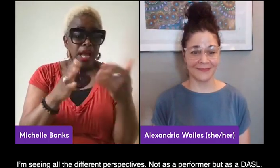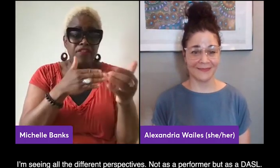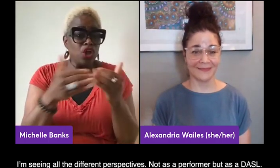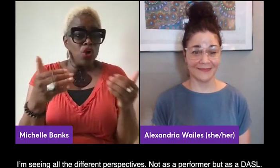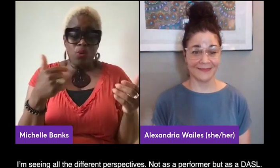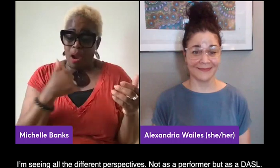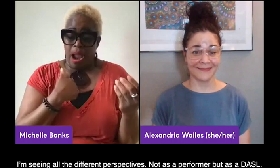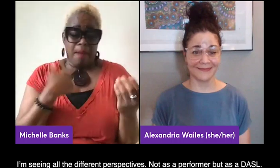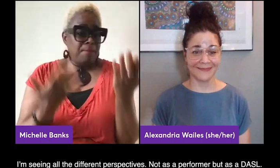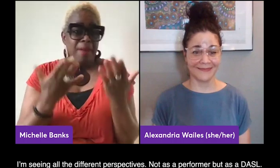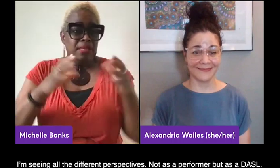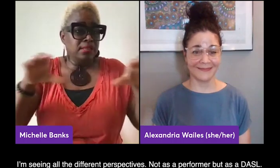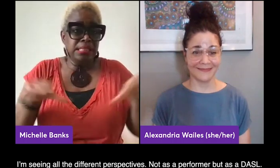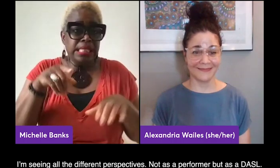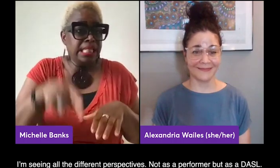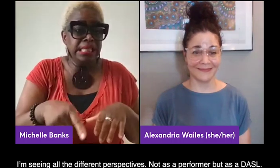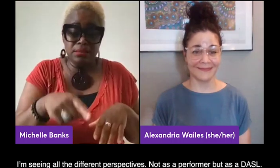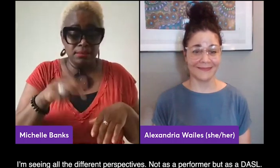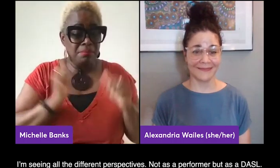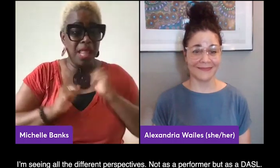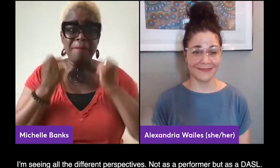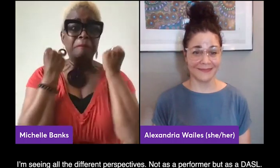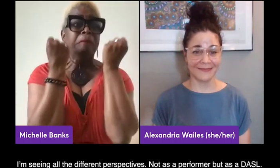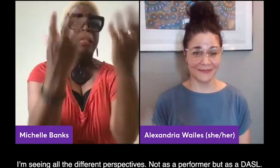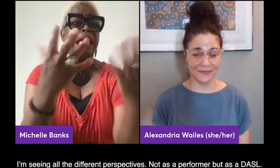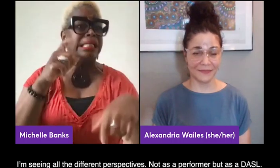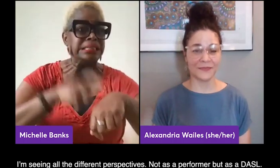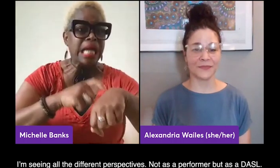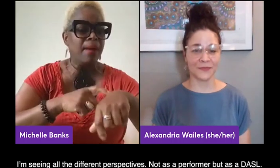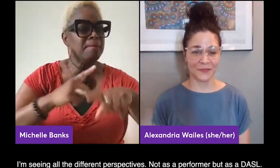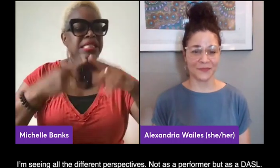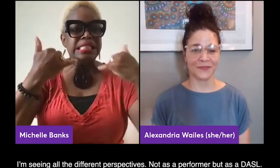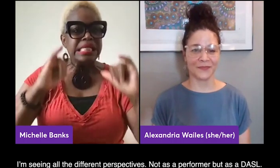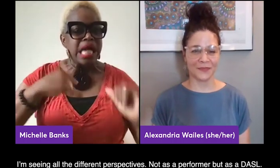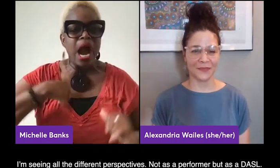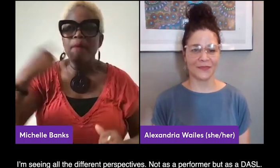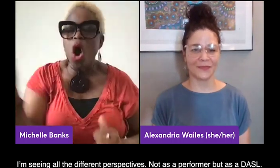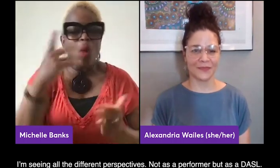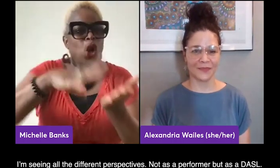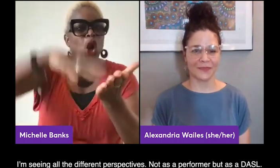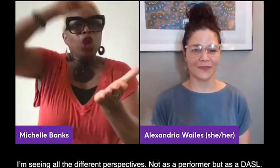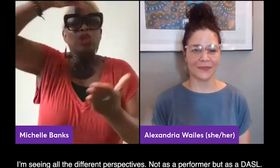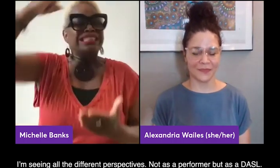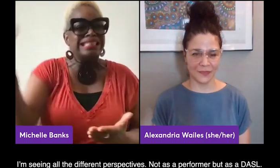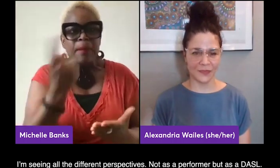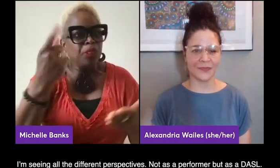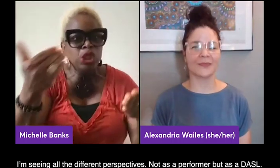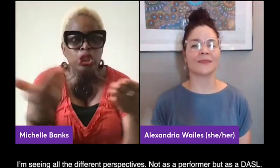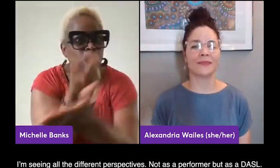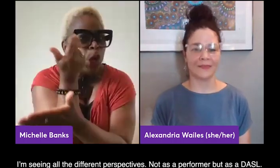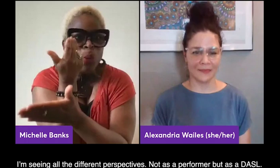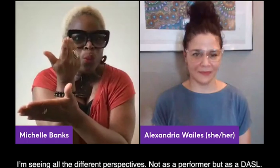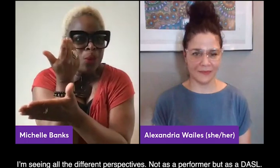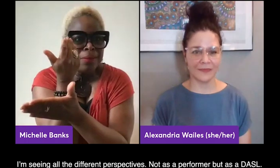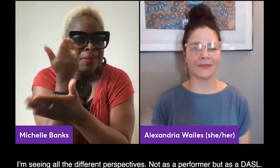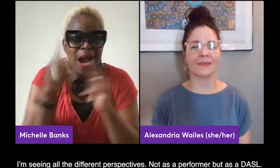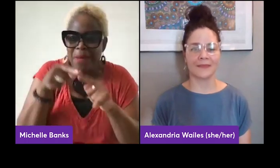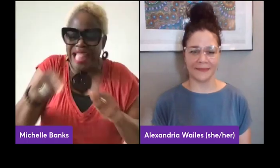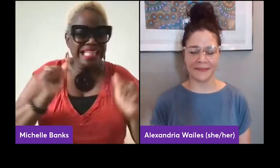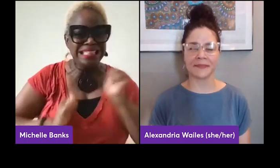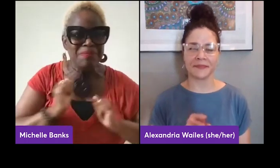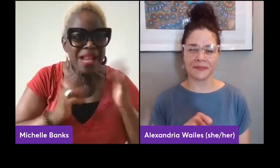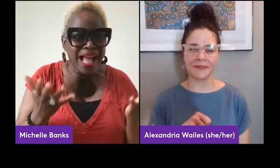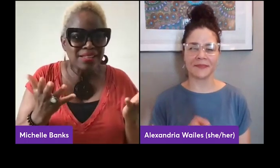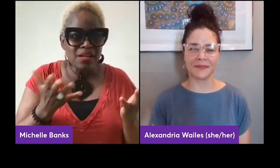Honestly, even though I've done this play many times in the past, each time I've learned something new. There's